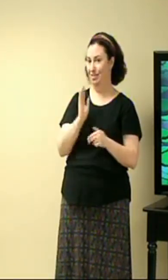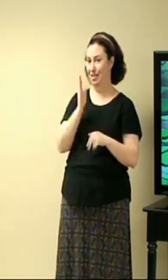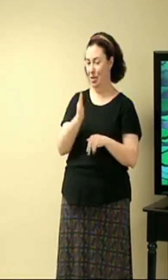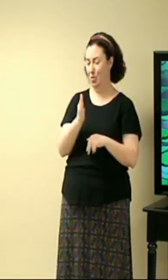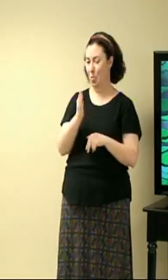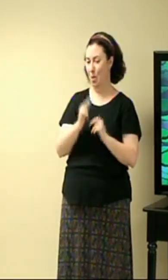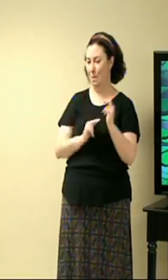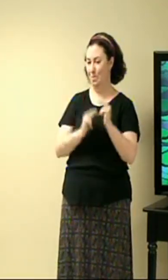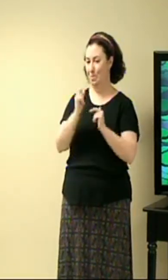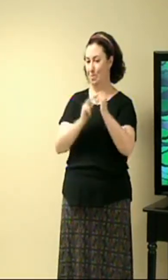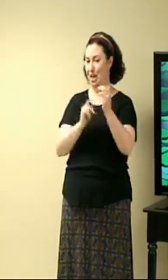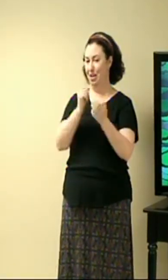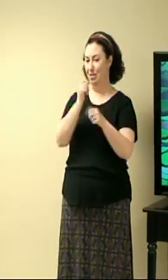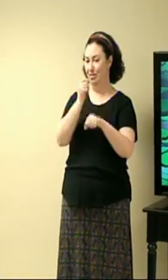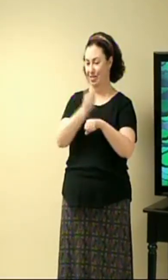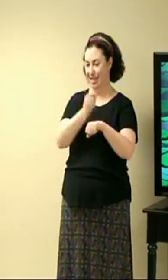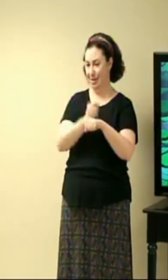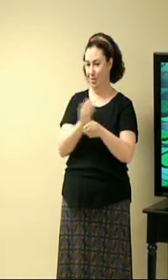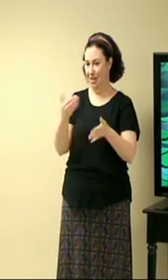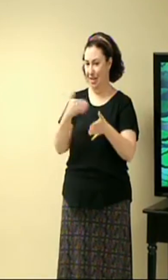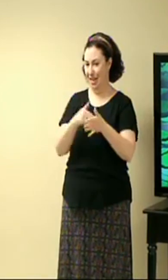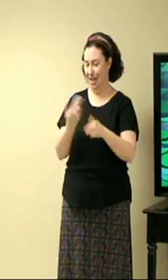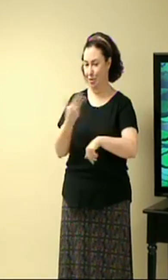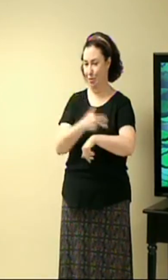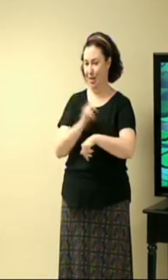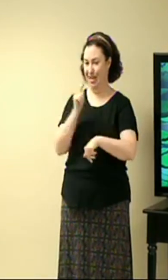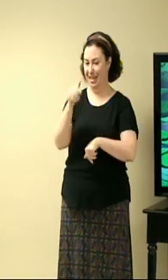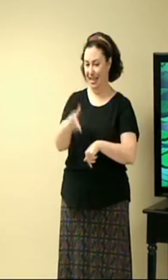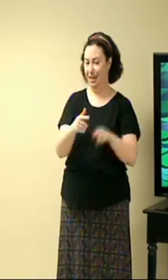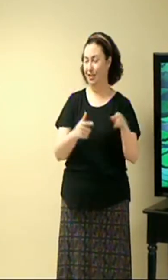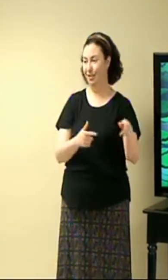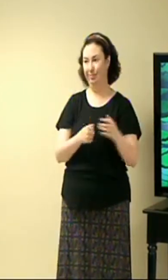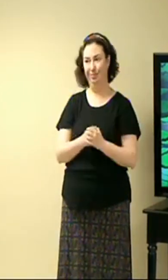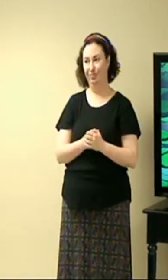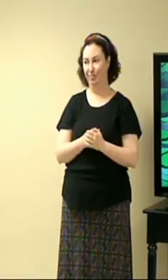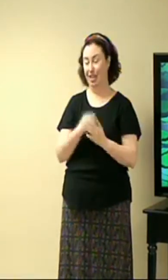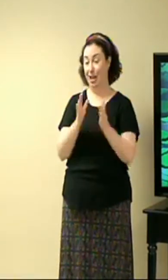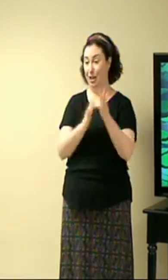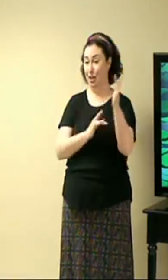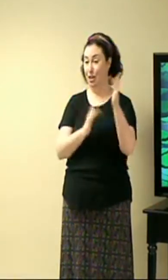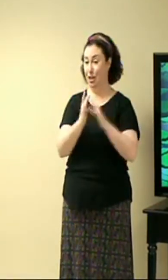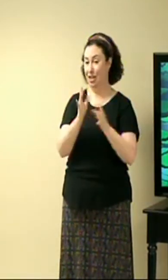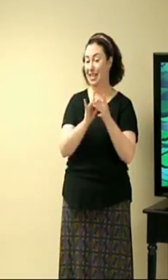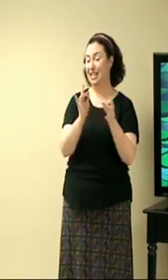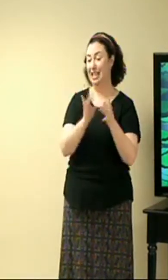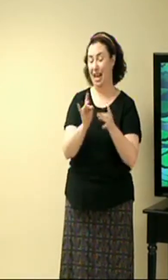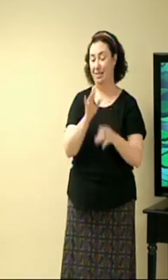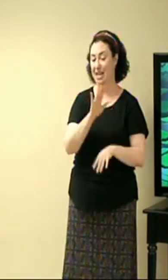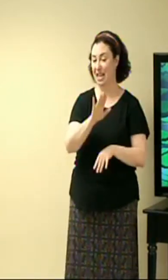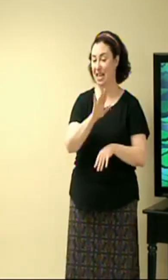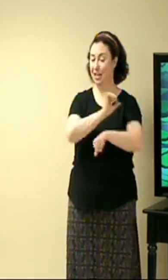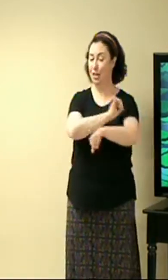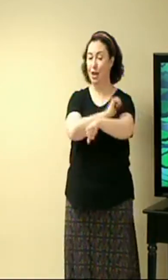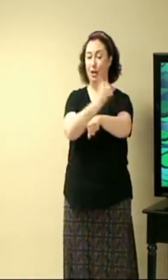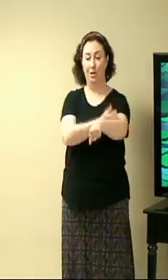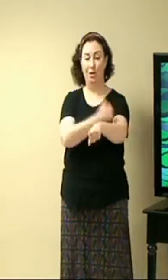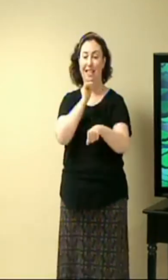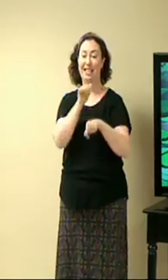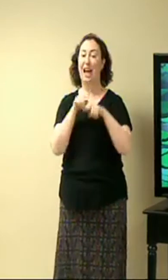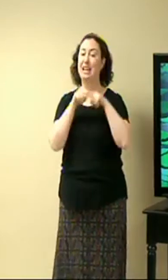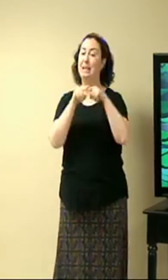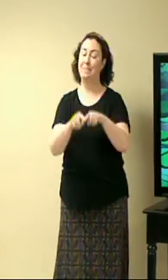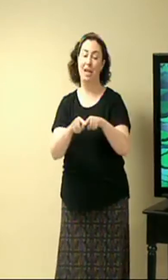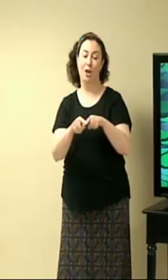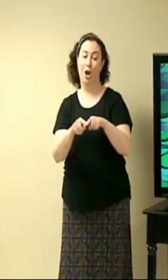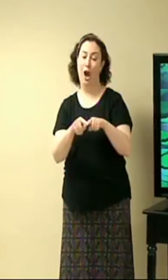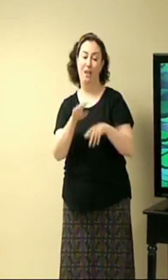authority is not rooted in the fact that I'm a religious teacher or that I've lived a moral life. Jesus wants us to understand that he can tell you that